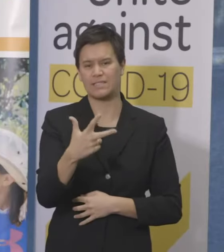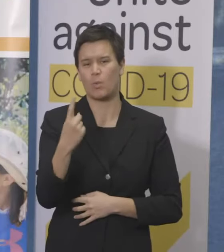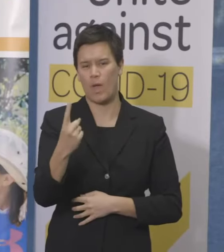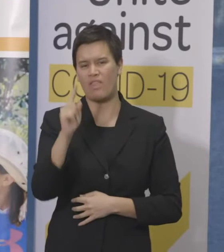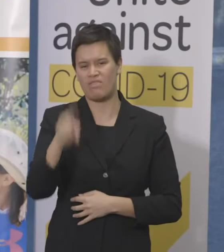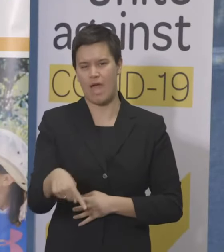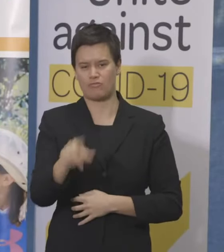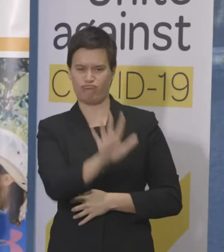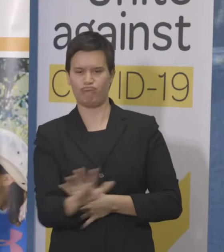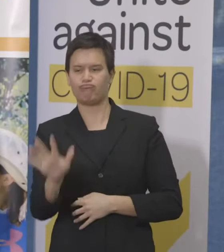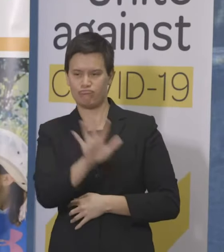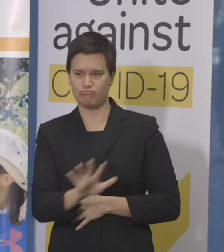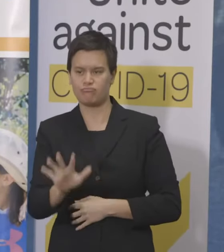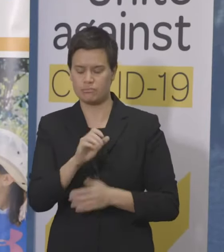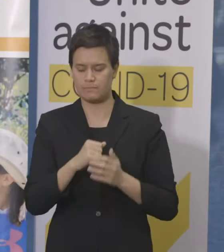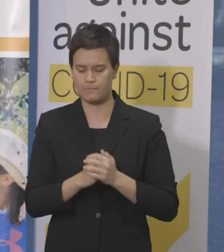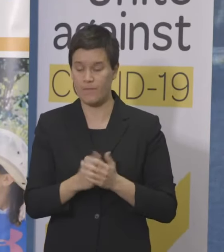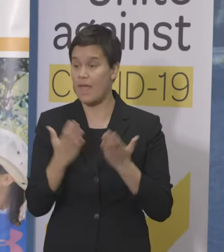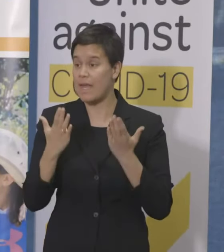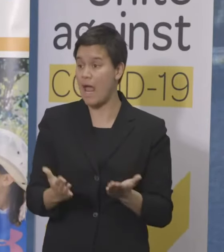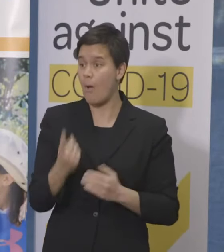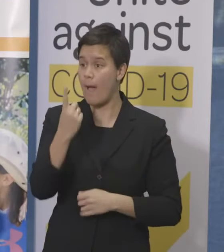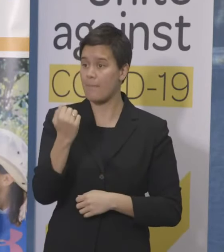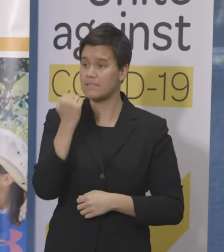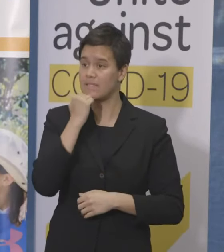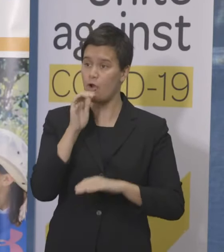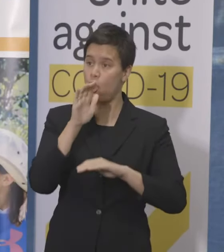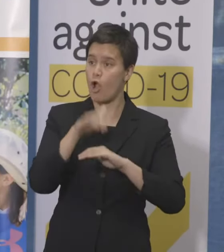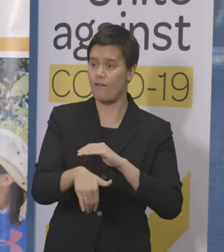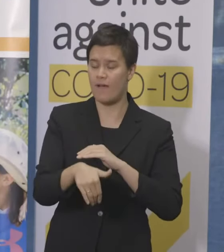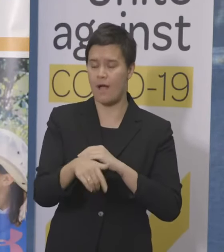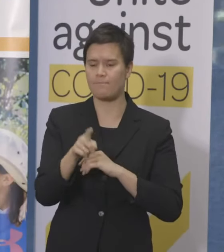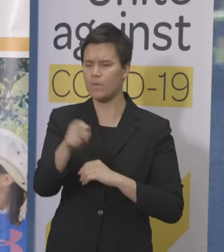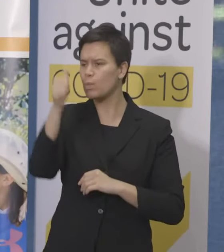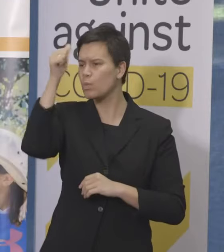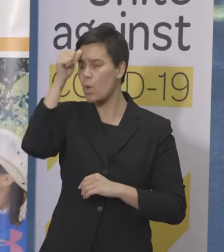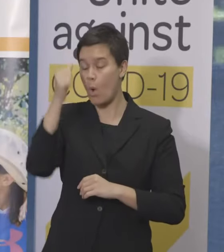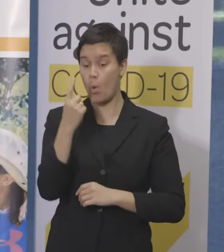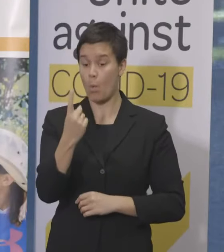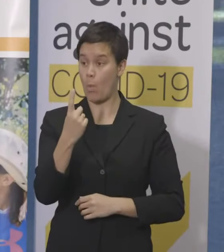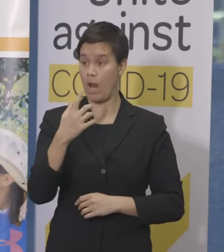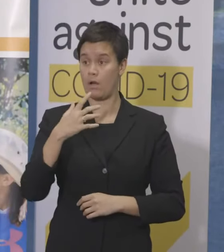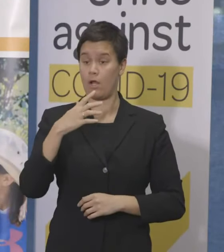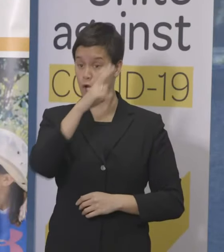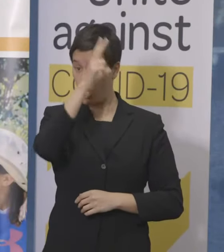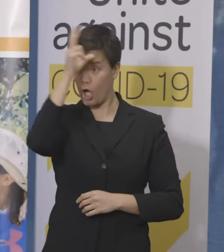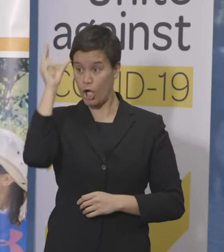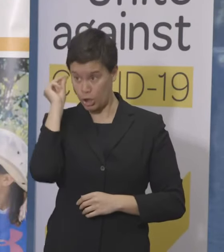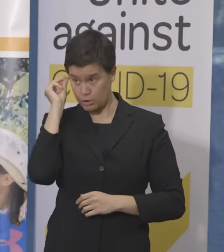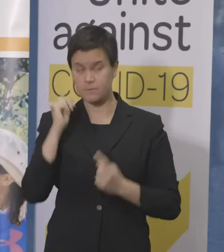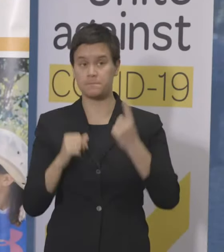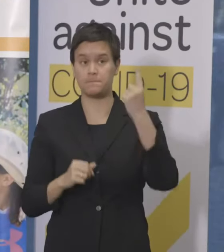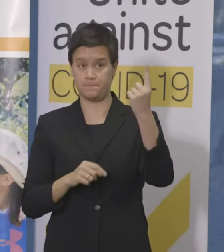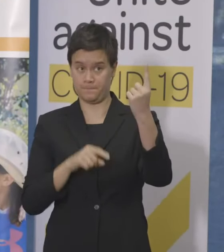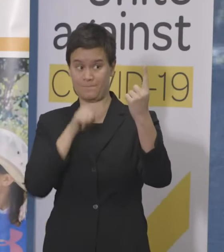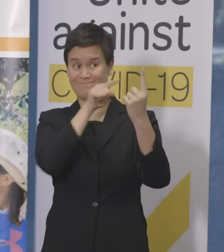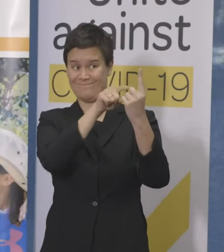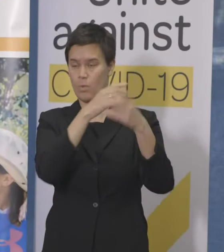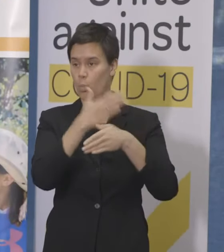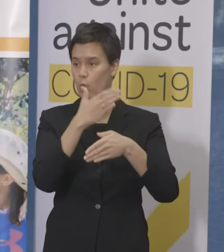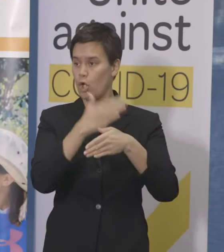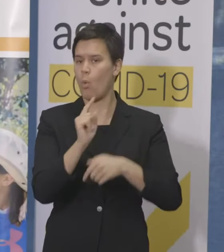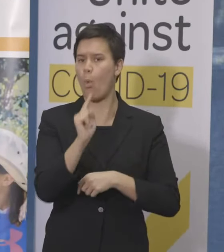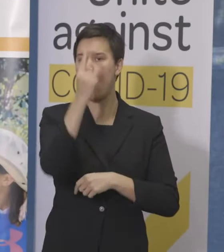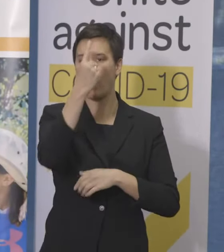881,532. An update now on the case of the healthcare worker at the Auckland quarantine facility who